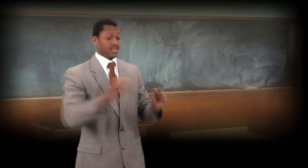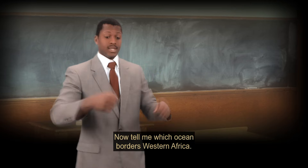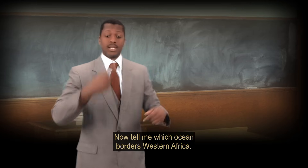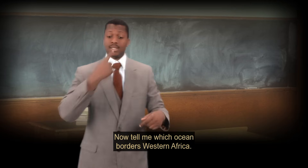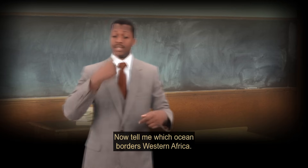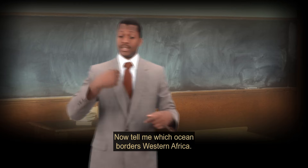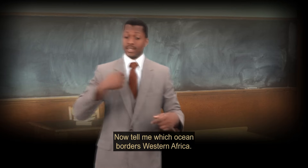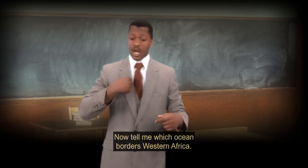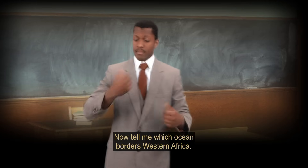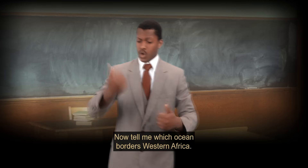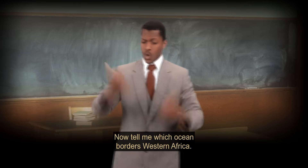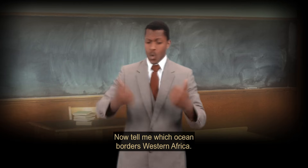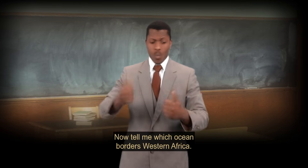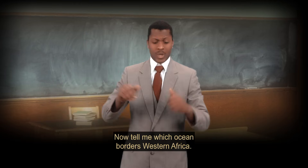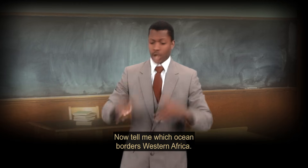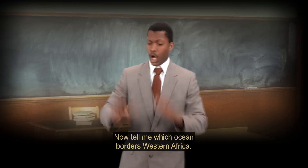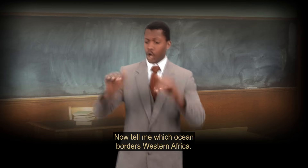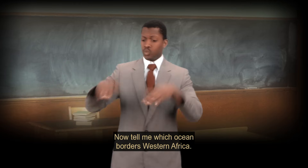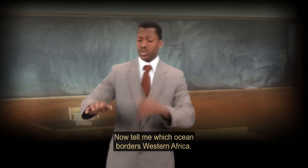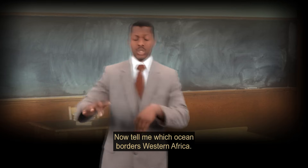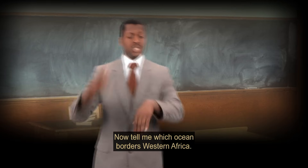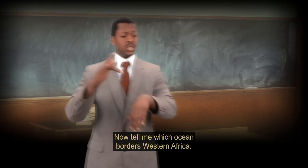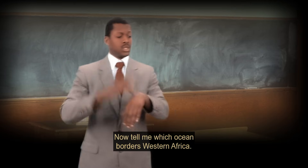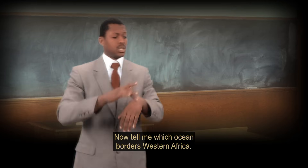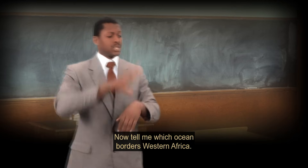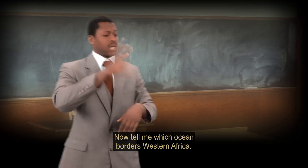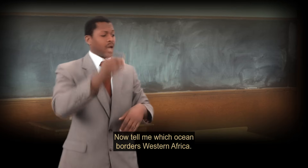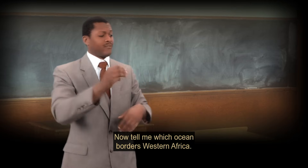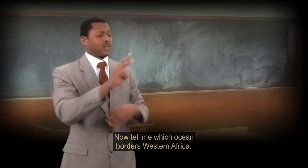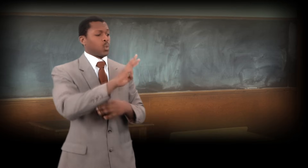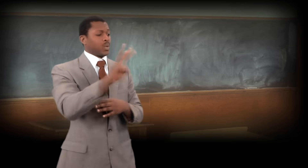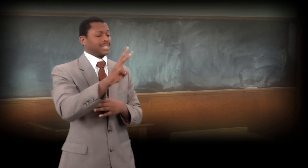Now tell me, what ocean borders Western Africa?